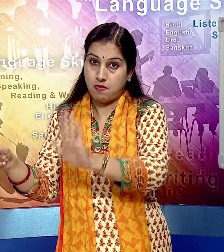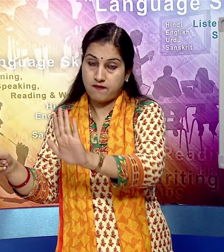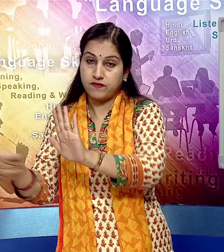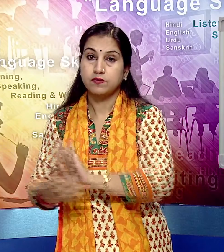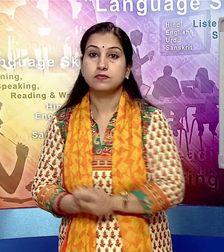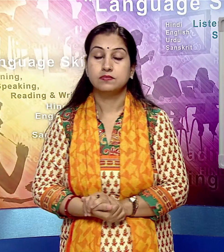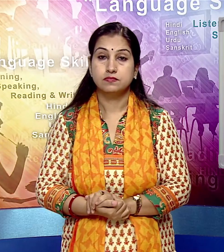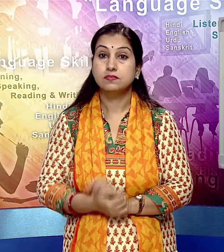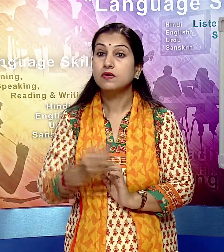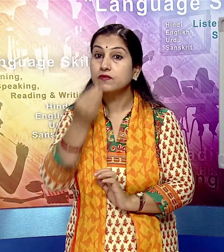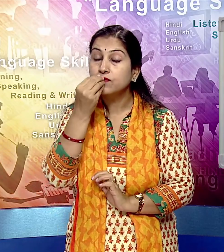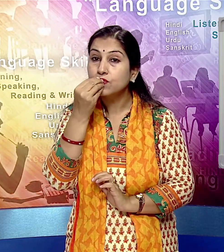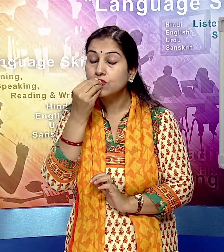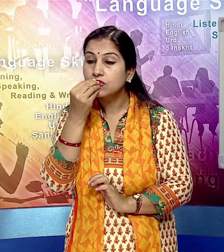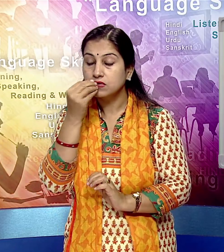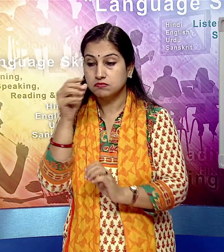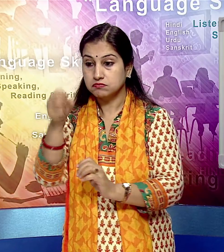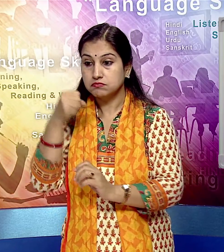food becomes more dry,